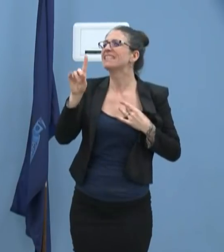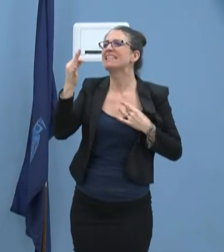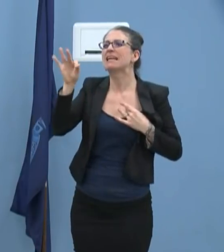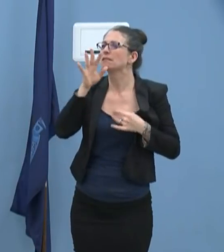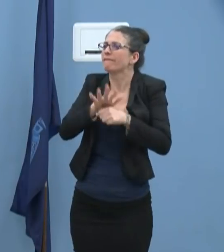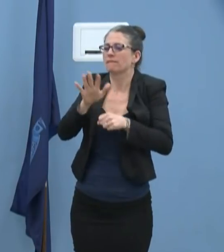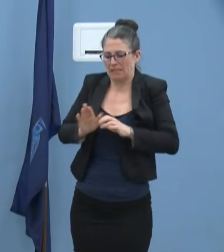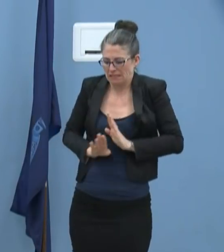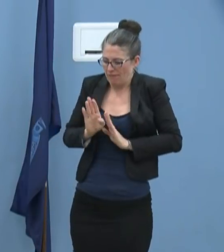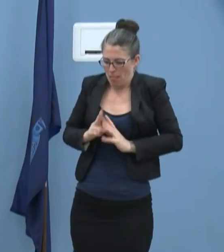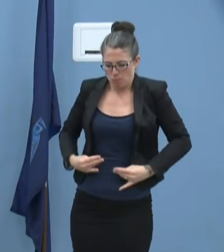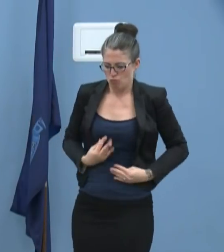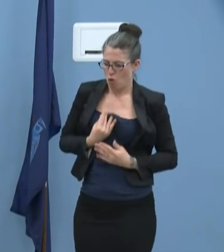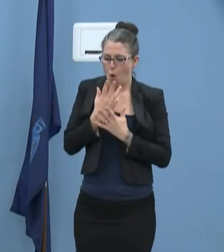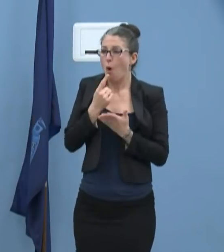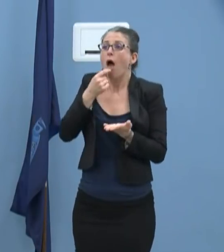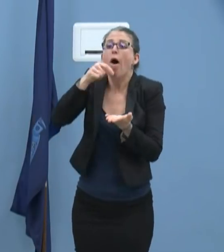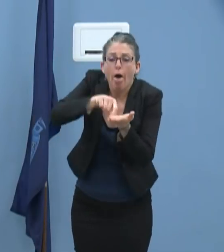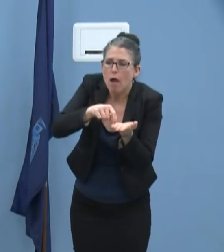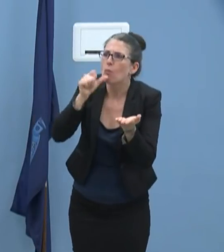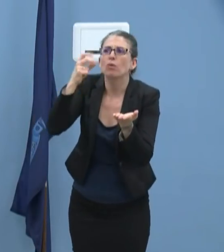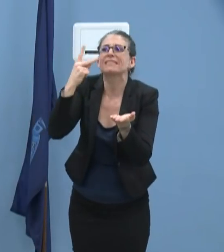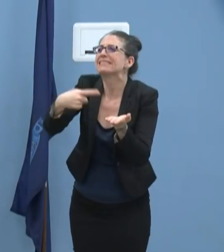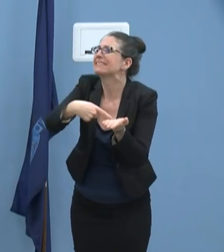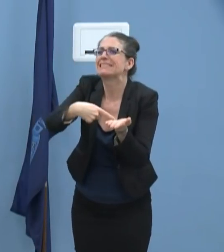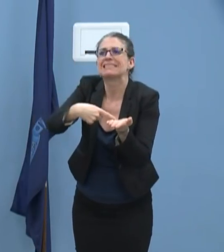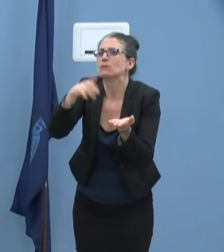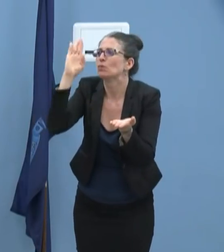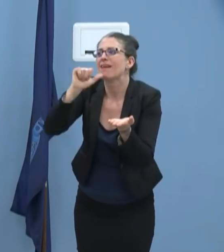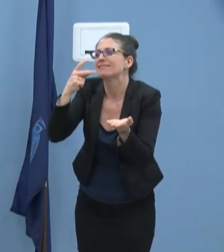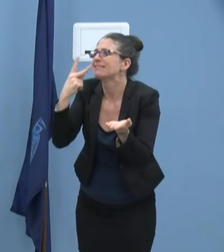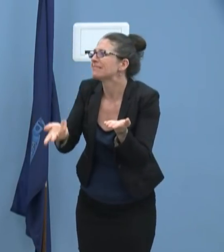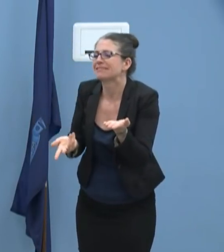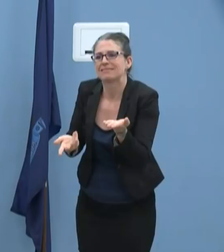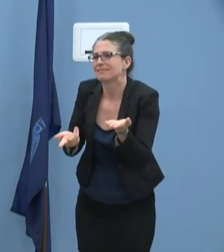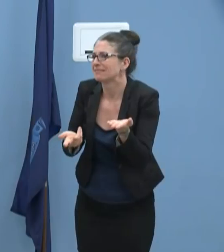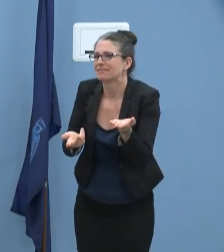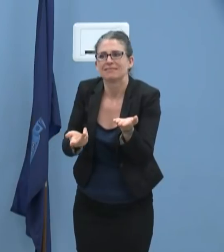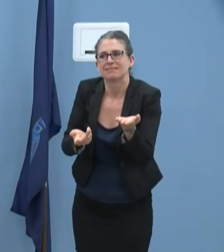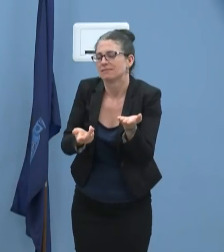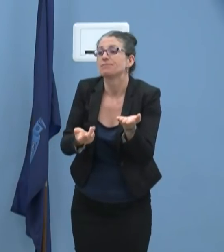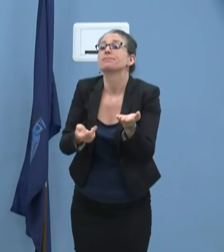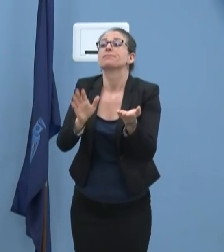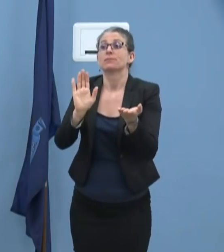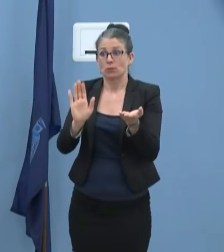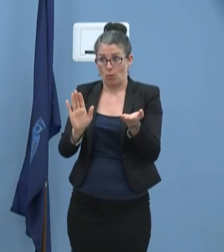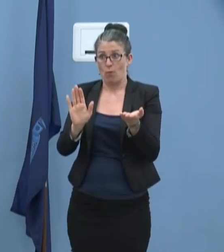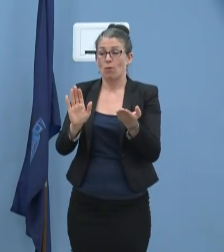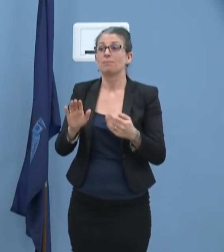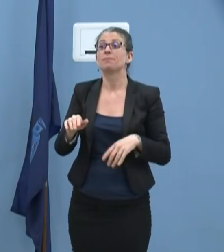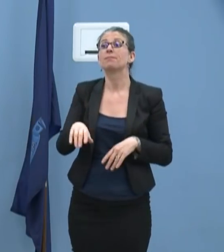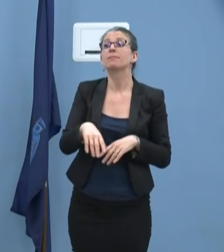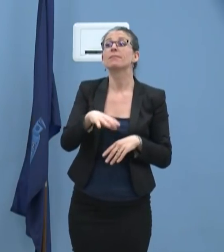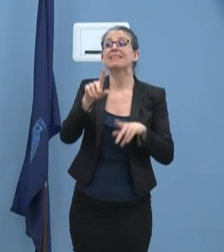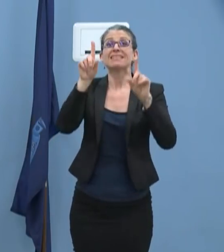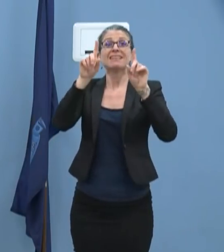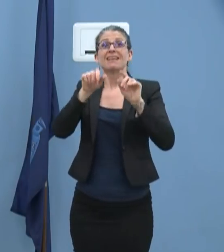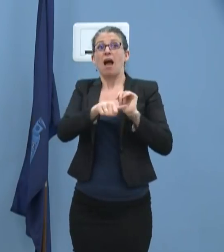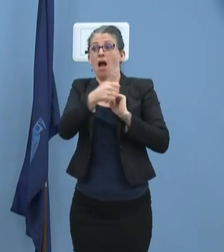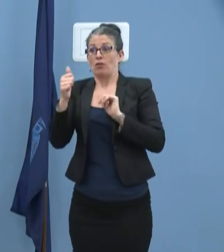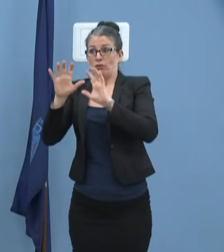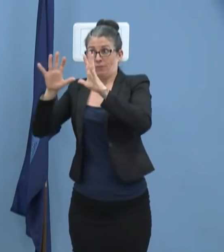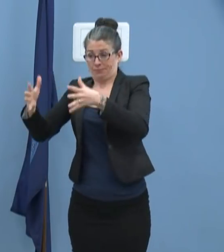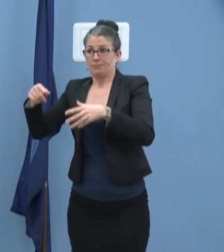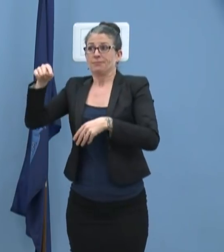in a world where community transmission is occurring. If coronavirus is more akin to the flu,